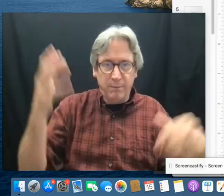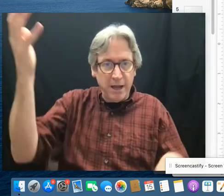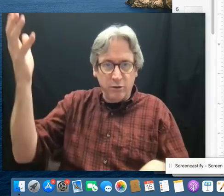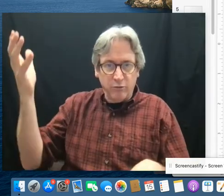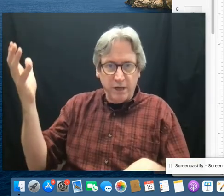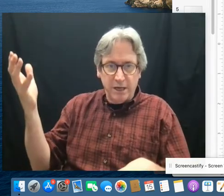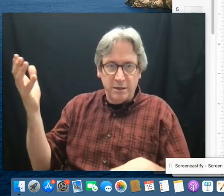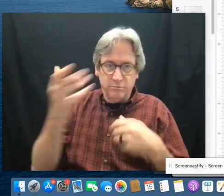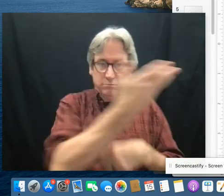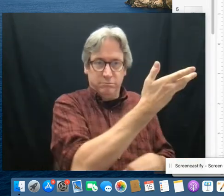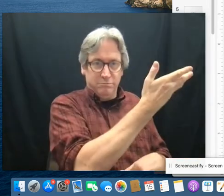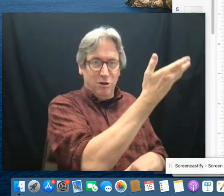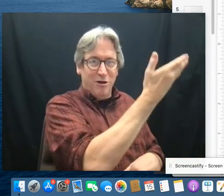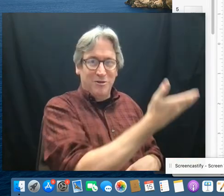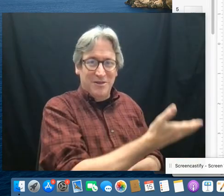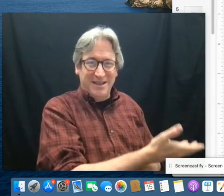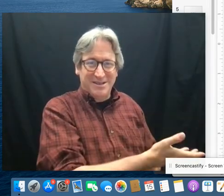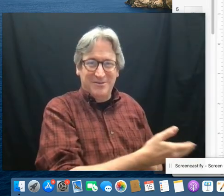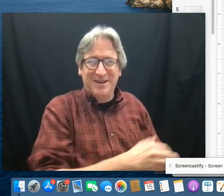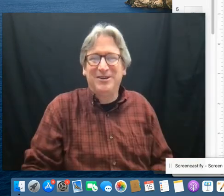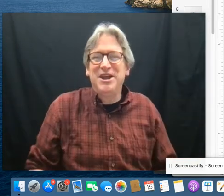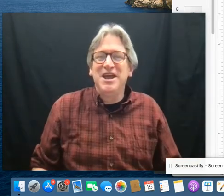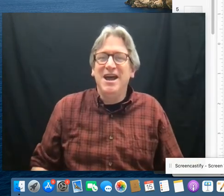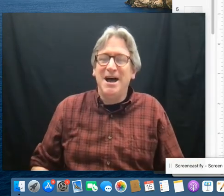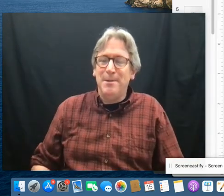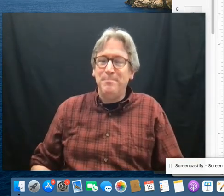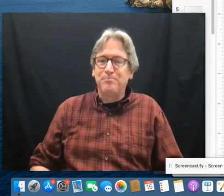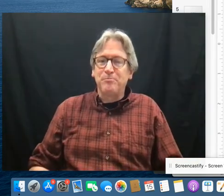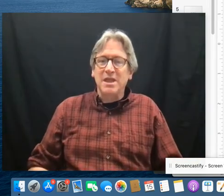blah, blah. You can read all the things over here.